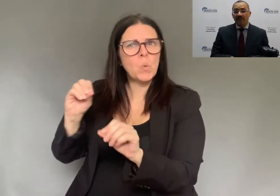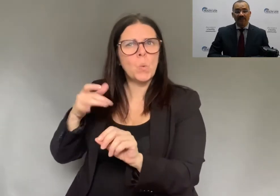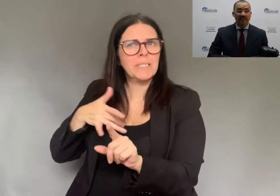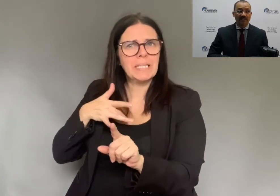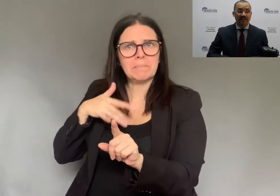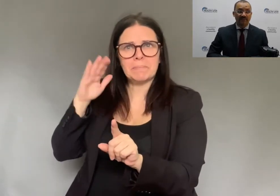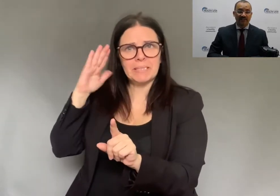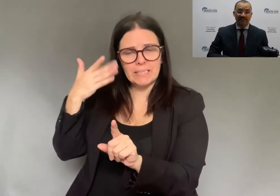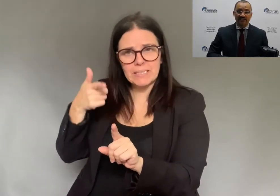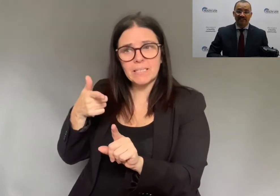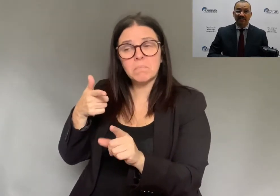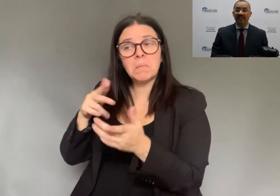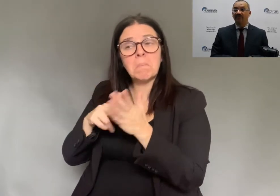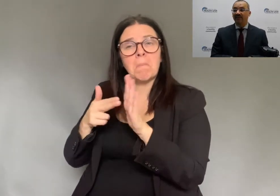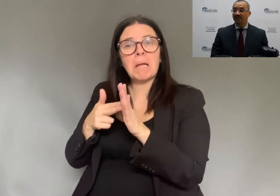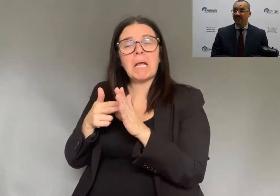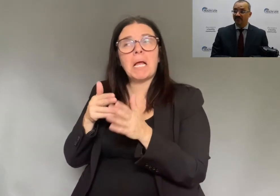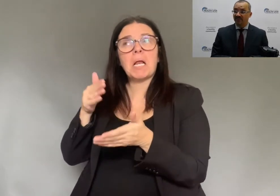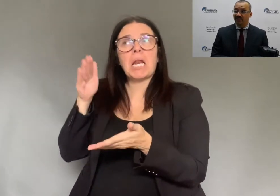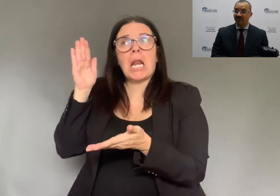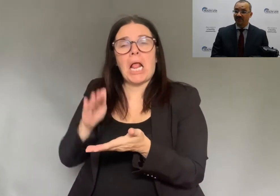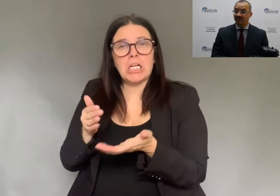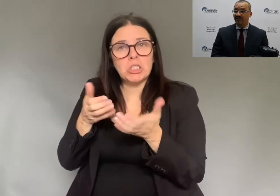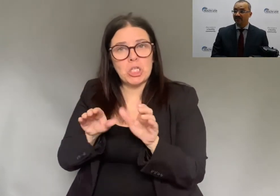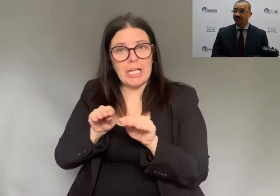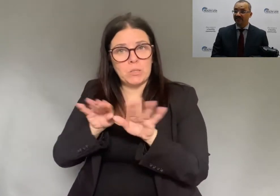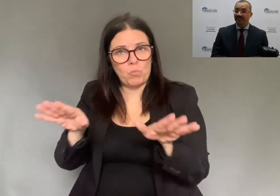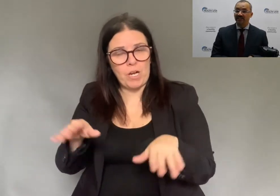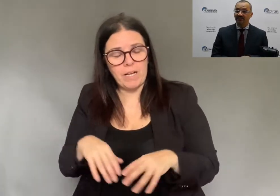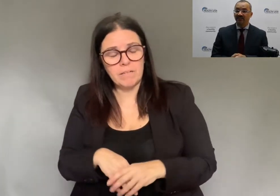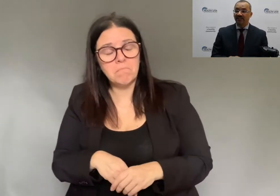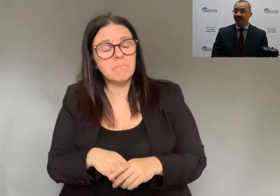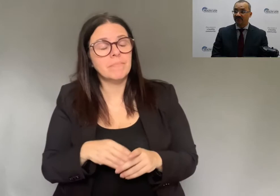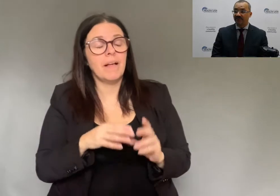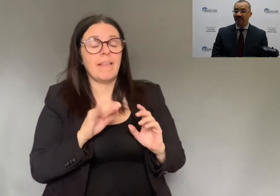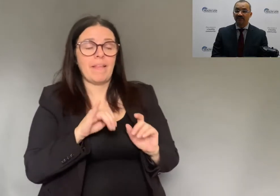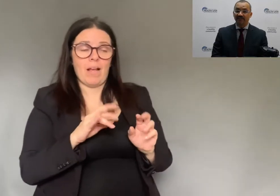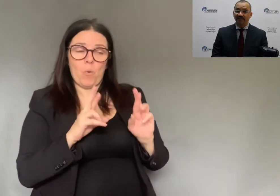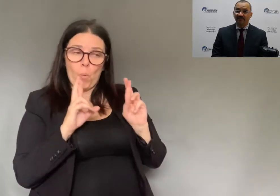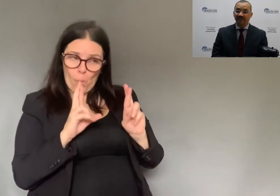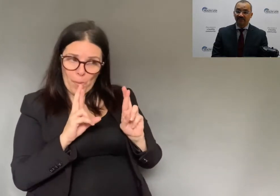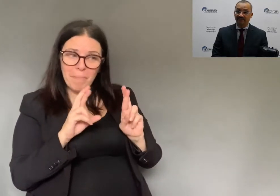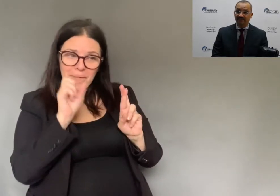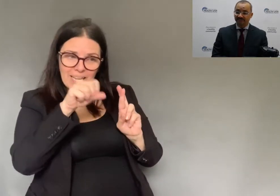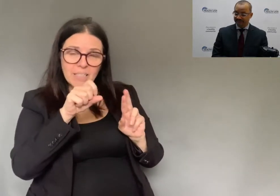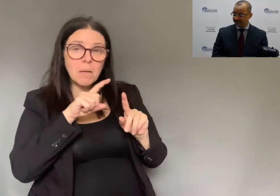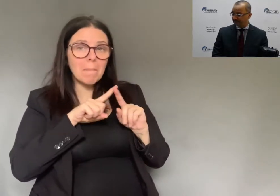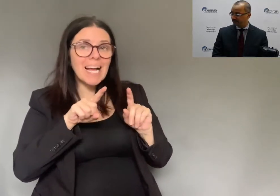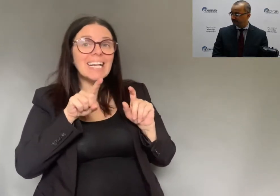hope, but the indirect transmission is always a possibility, so we'll have to be mindful of that.